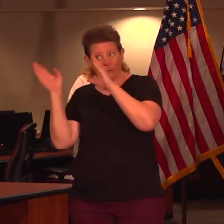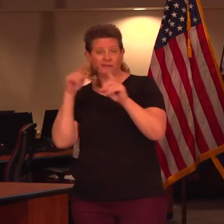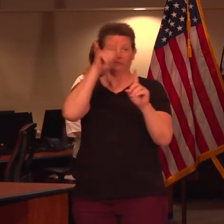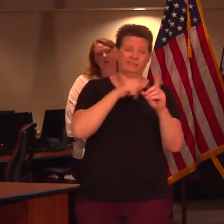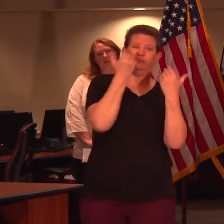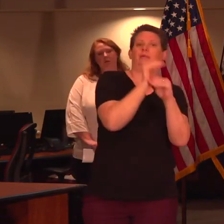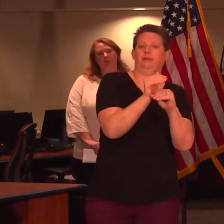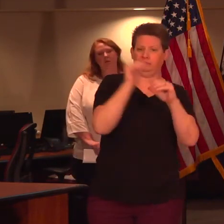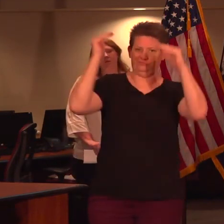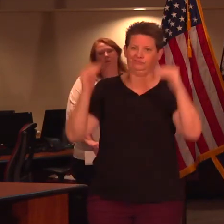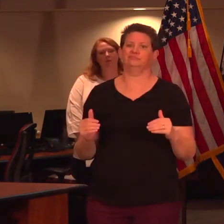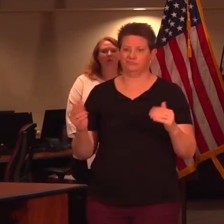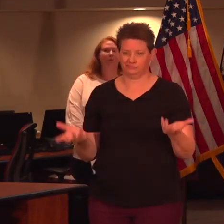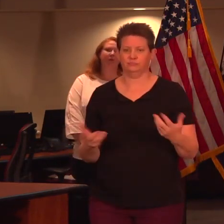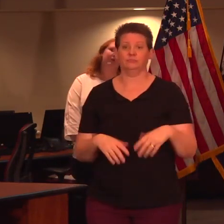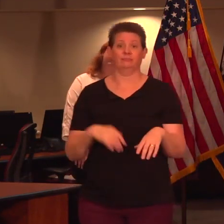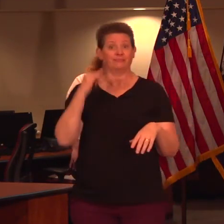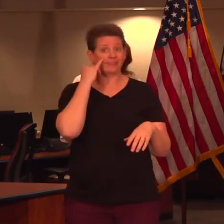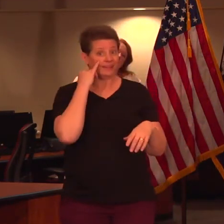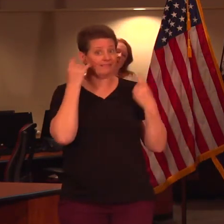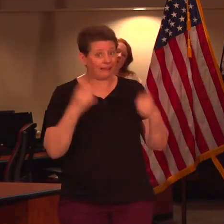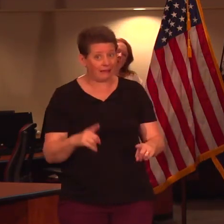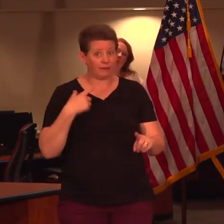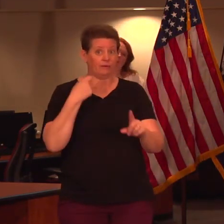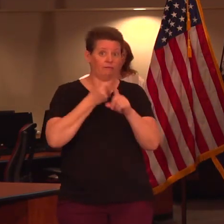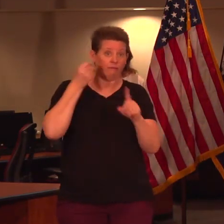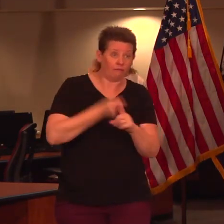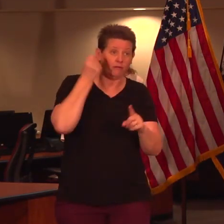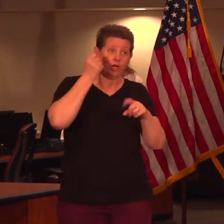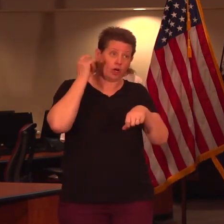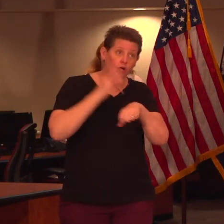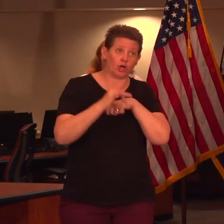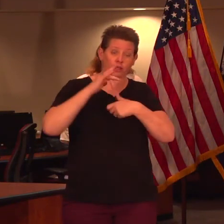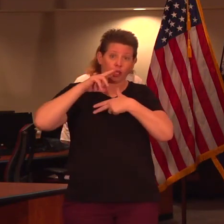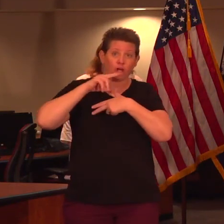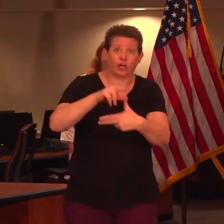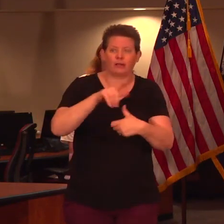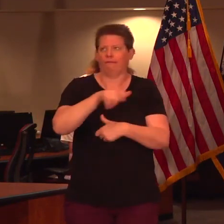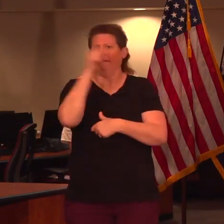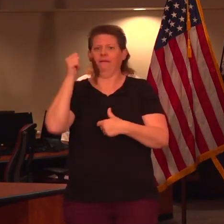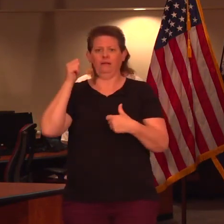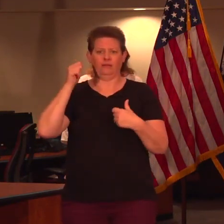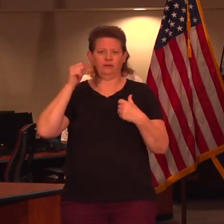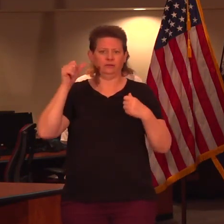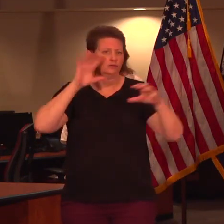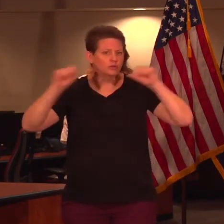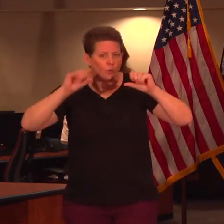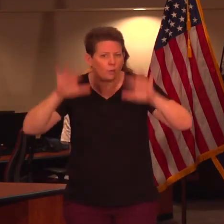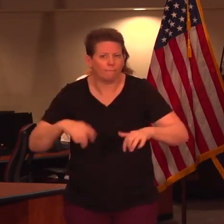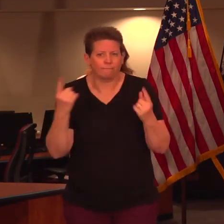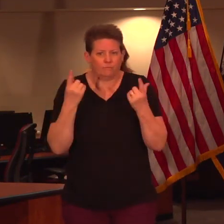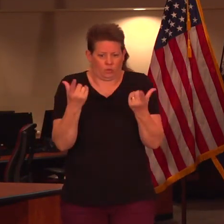limit. If, God forbid, we have an early hurricane or another storm come through, what will we do in terms